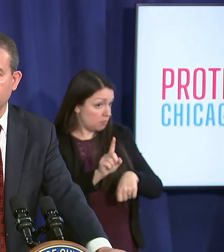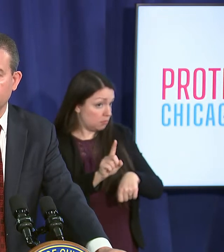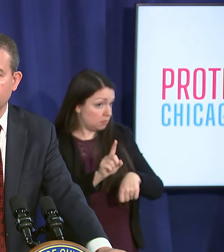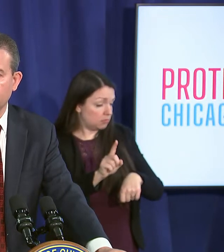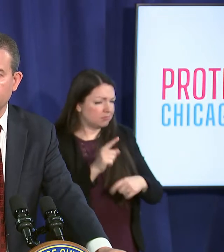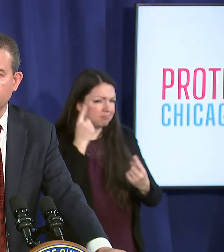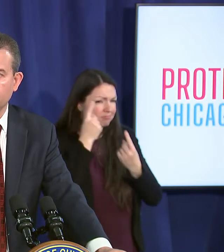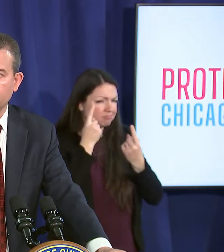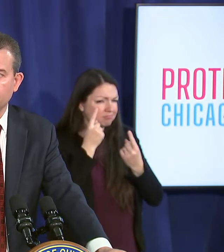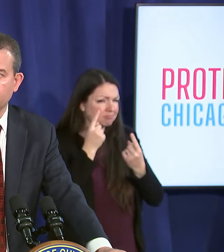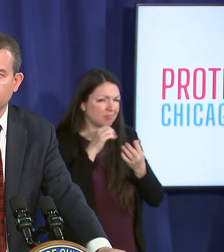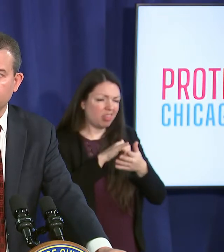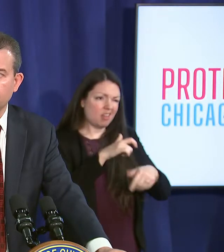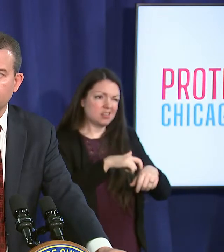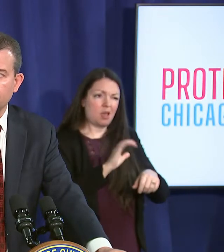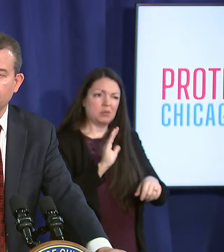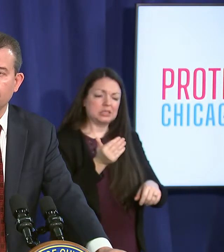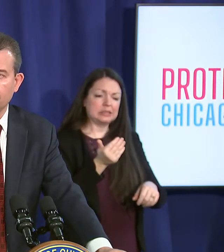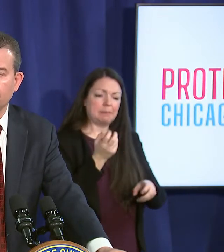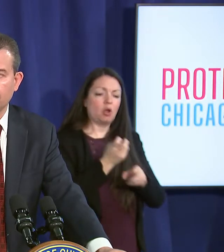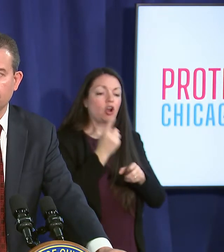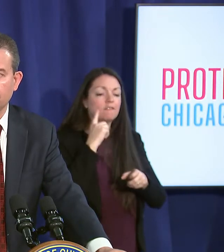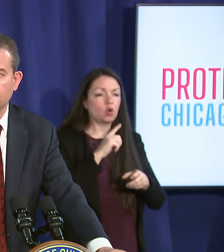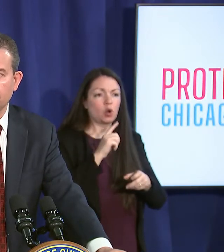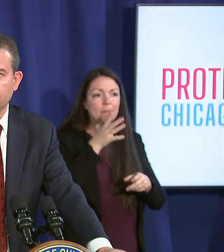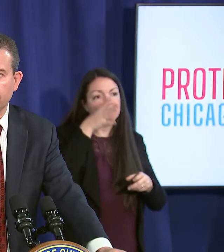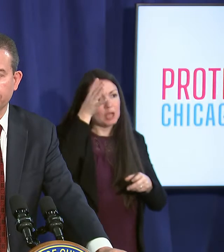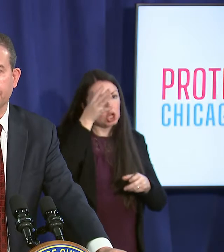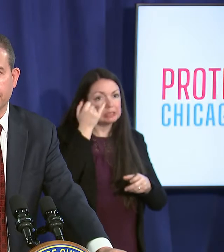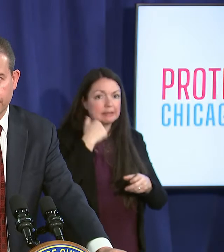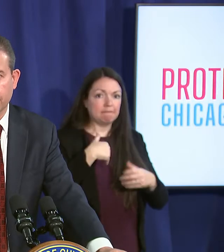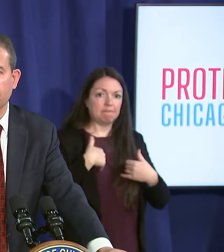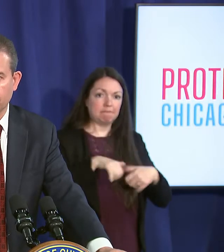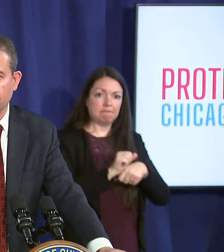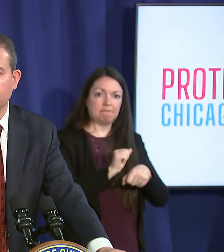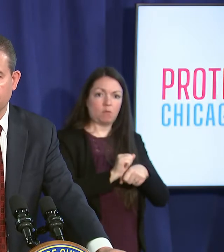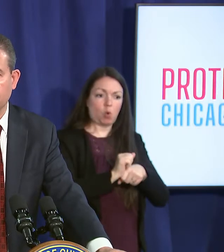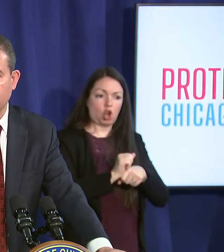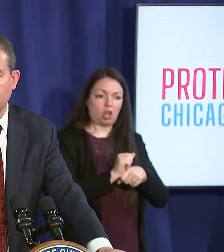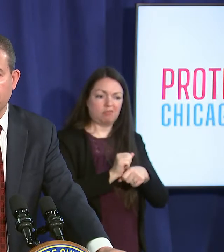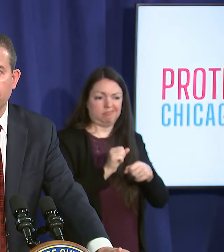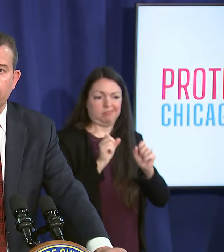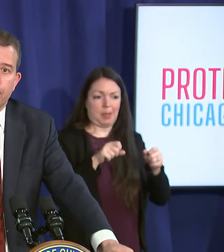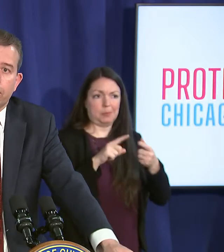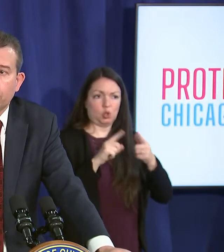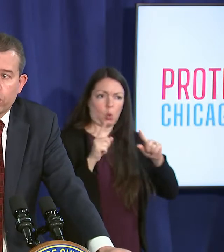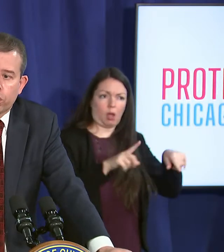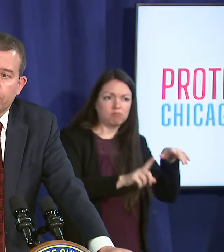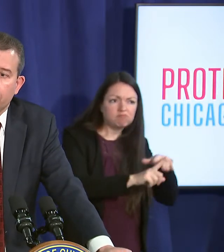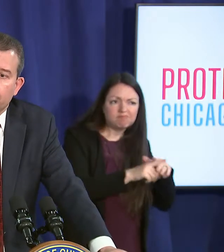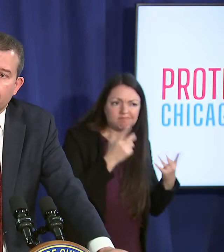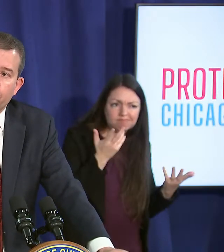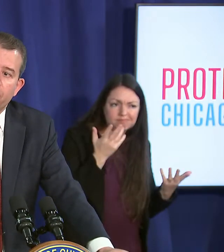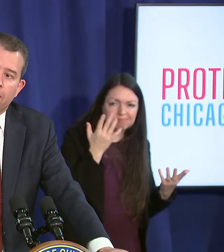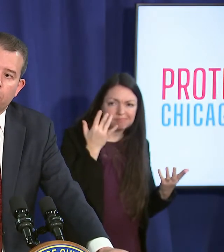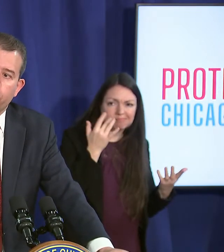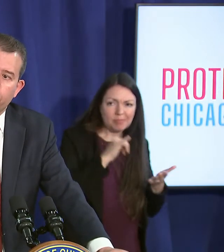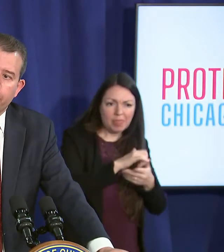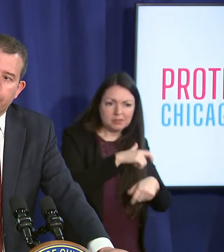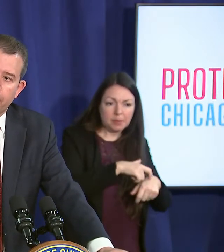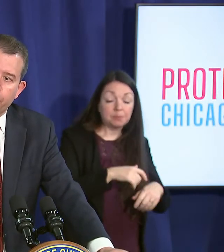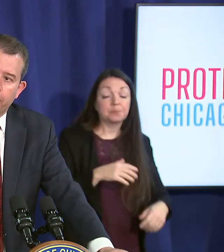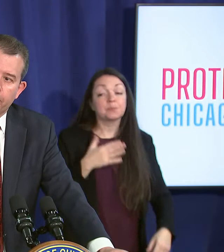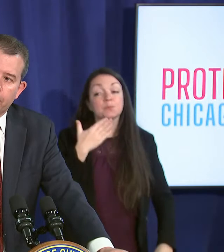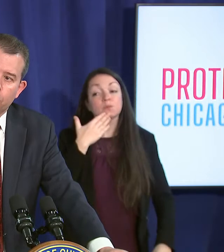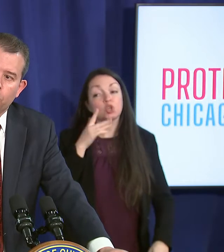those times? Because those times seem particularly difficult for working parents to coordinate. That's a good question. And so let me follow up